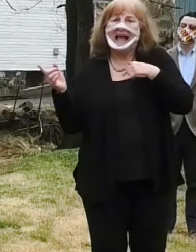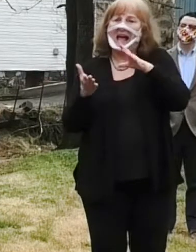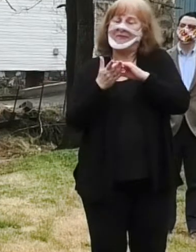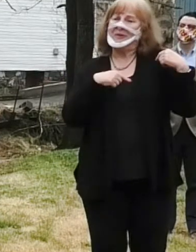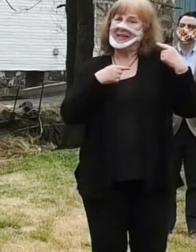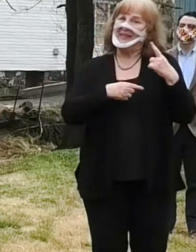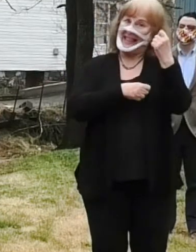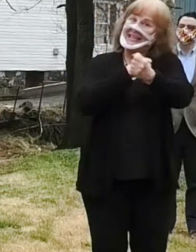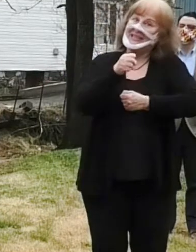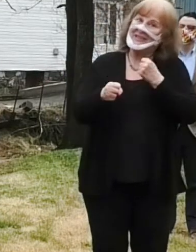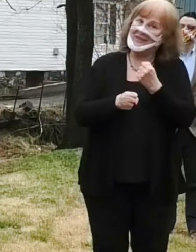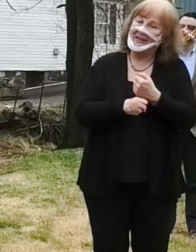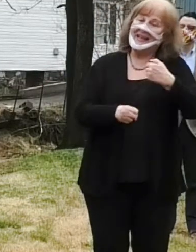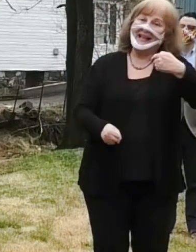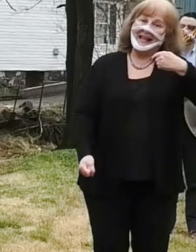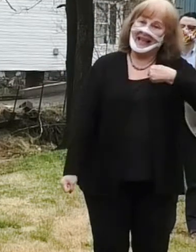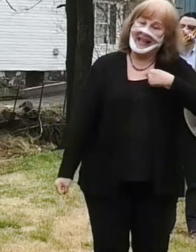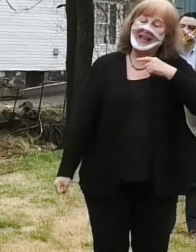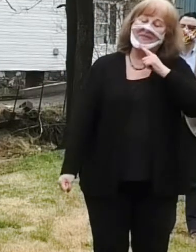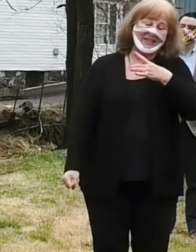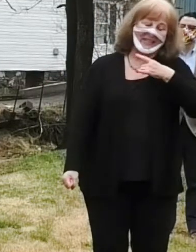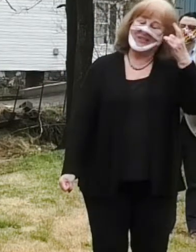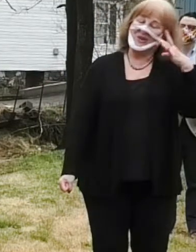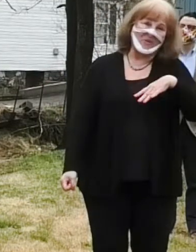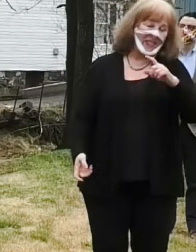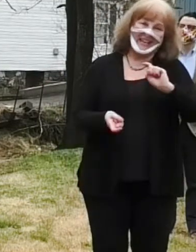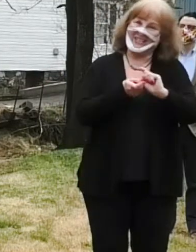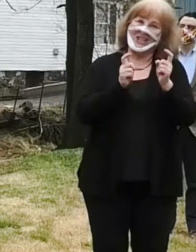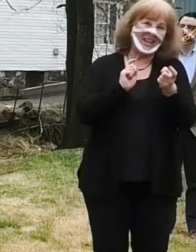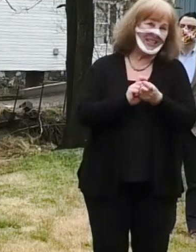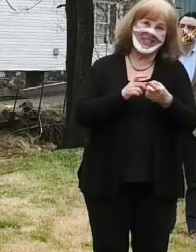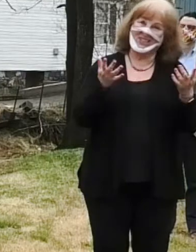last year, I really don't like change.